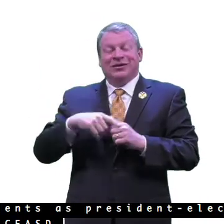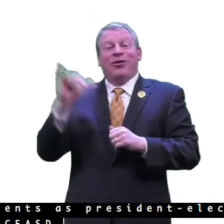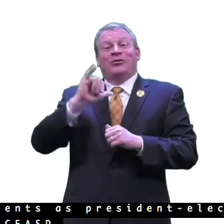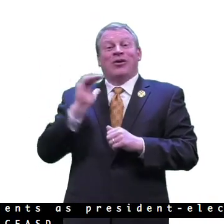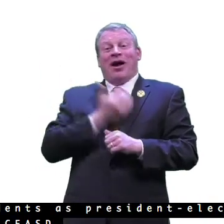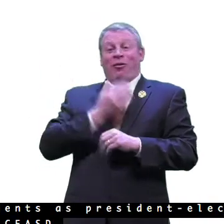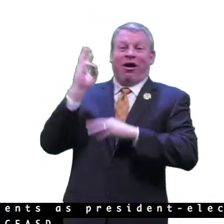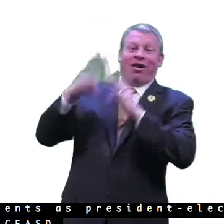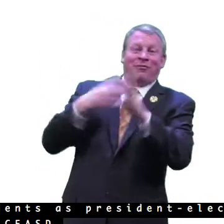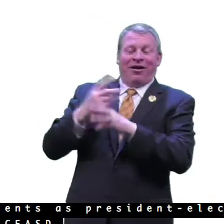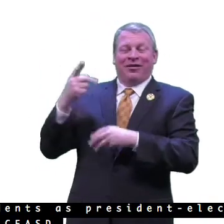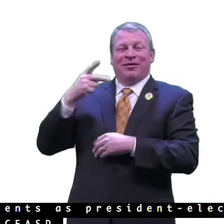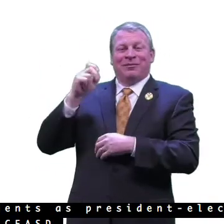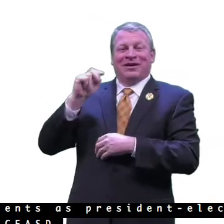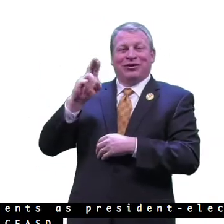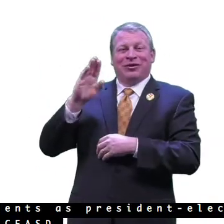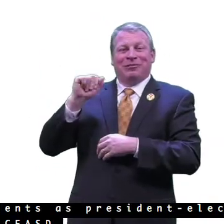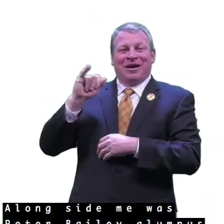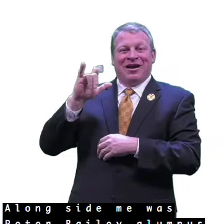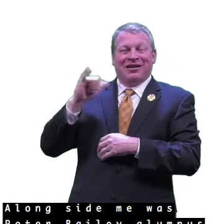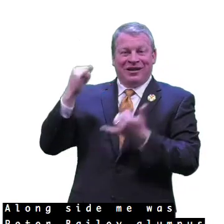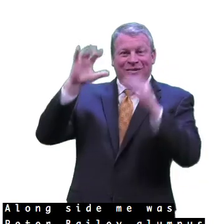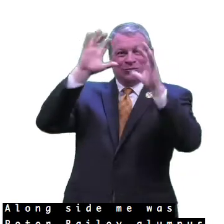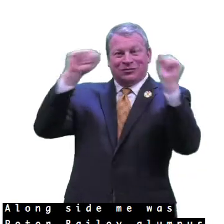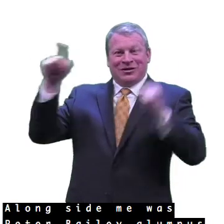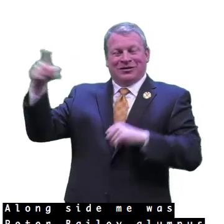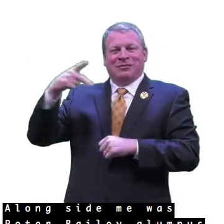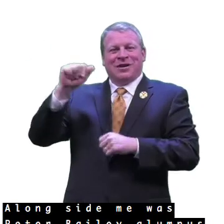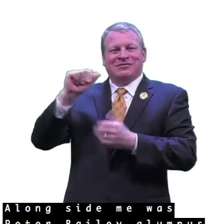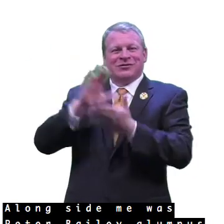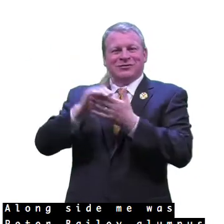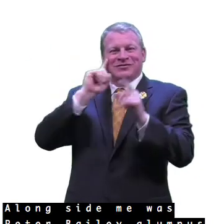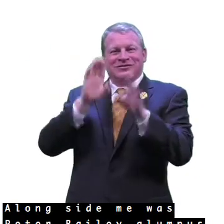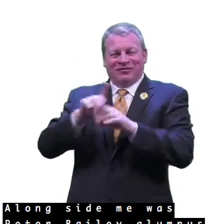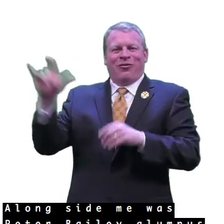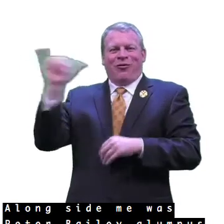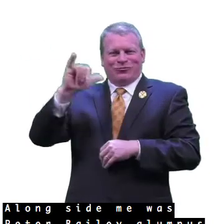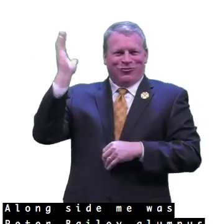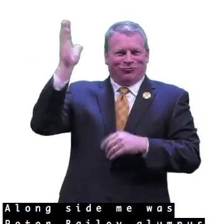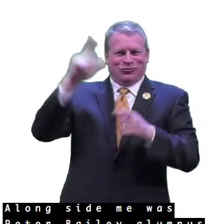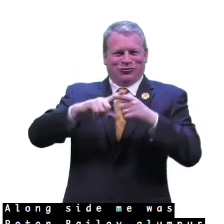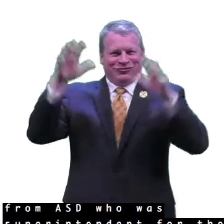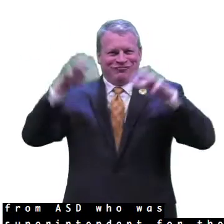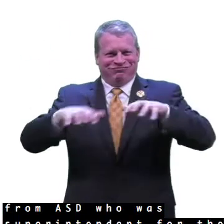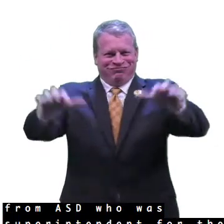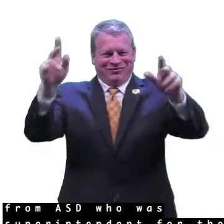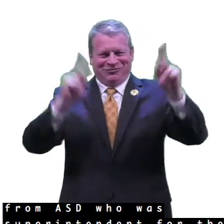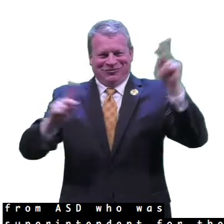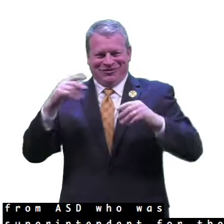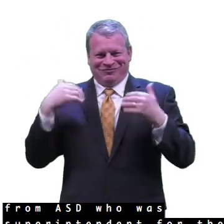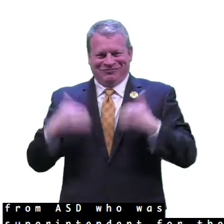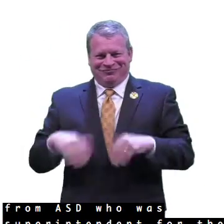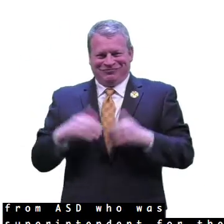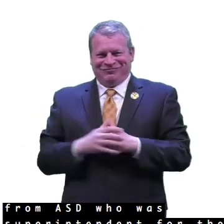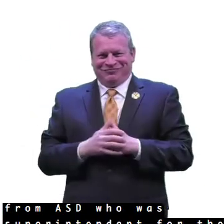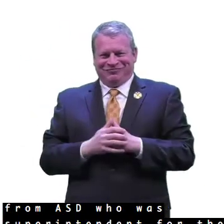as president-elect for CEASD. Alongside me was Peter Bailey, alumnus from ASD, who is